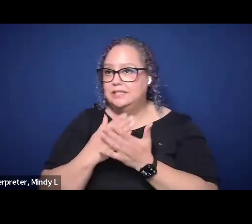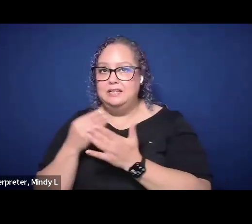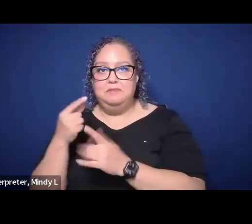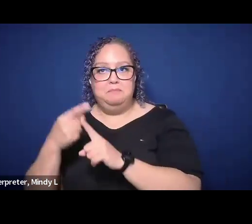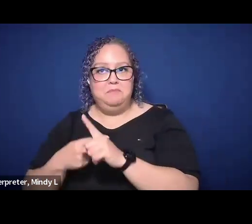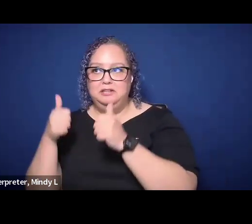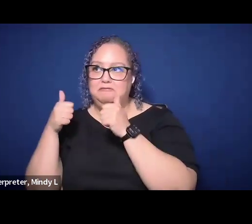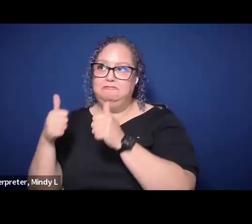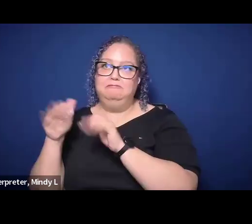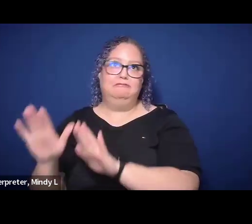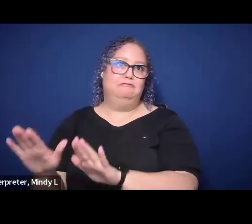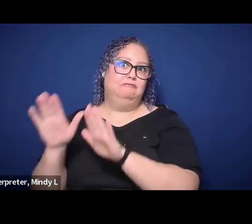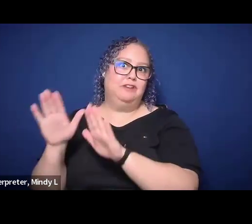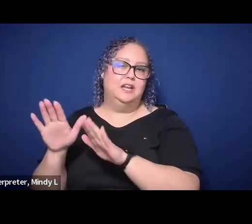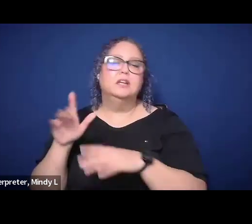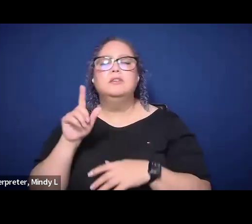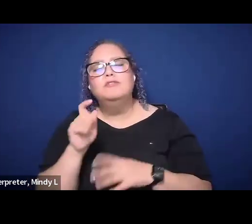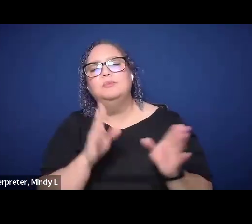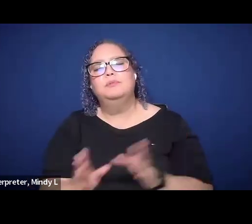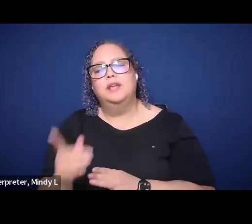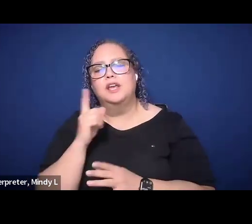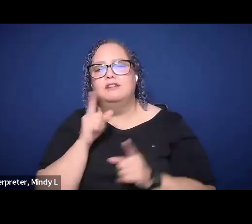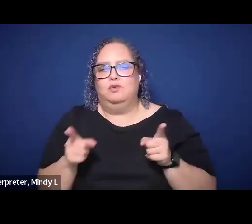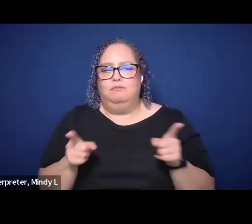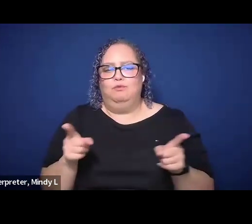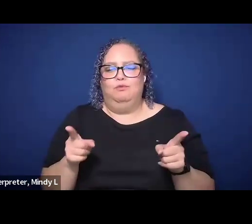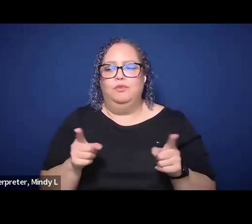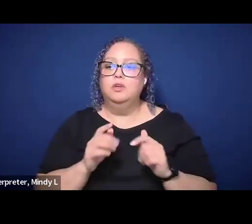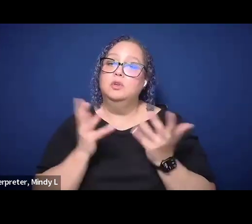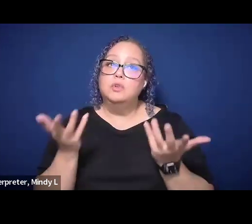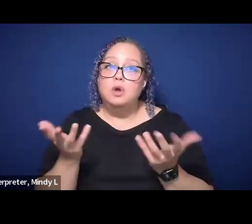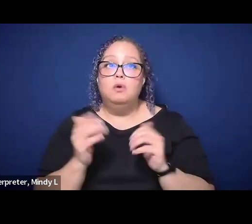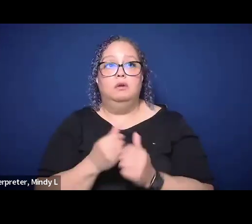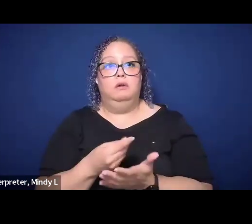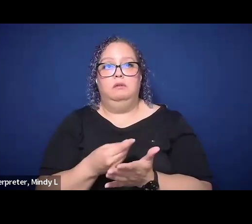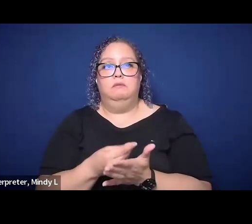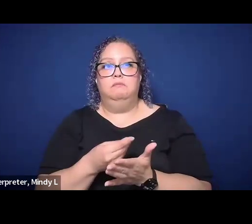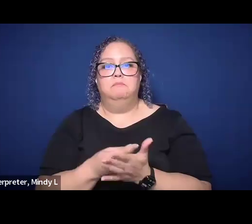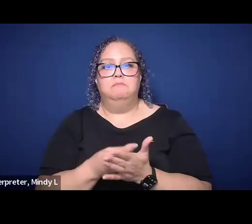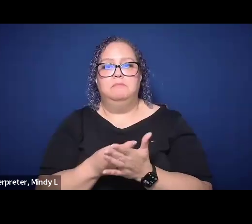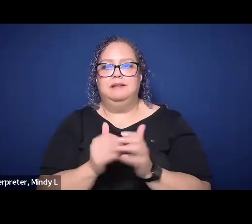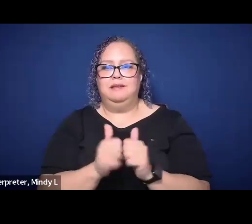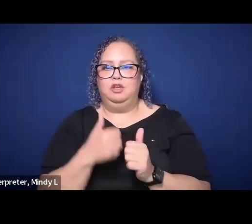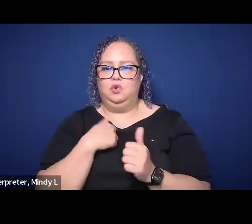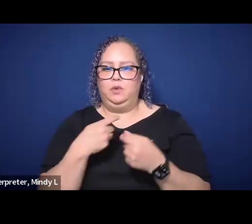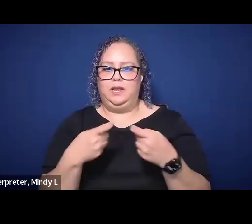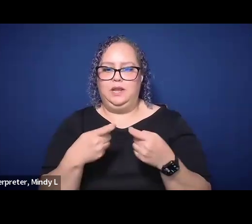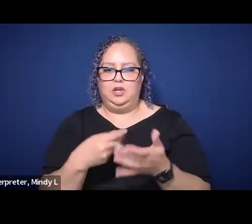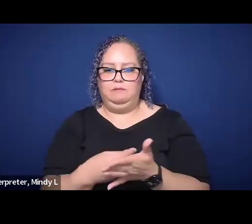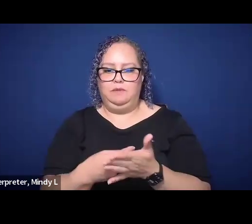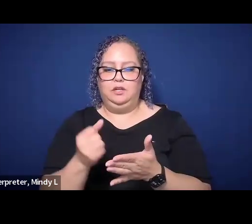plan for that. And so what do we do with money so that we can have a plan for that, right?